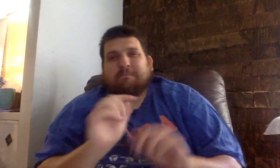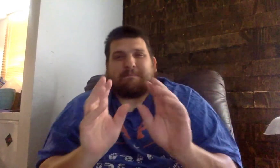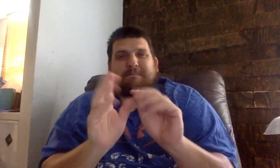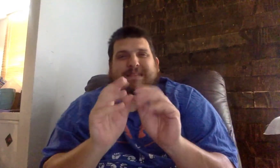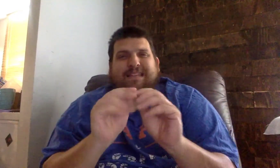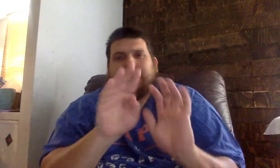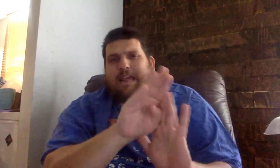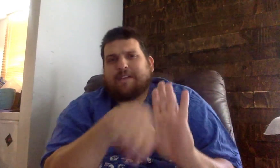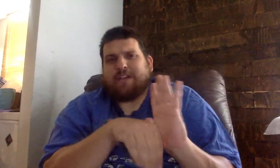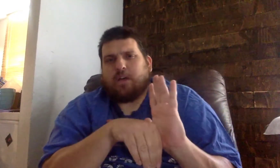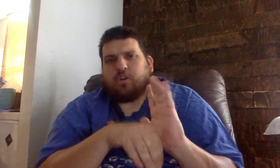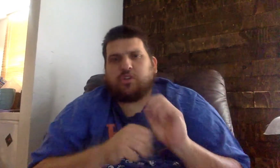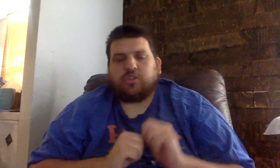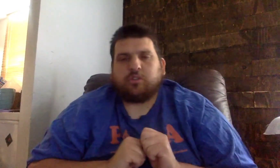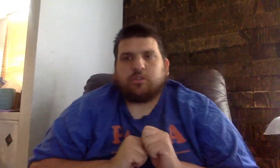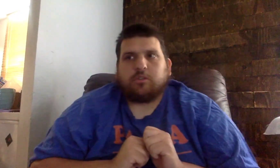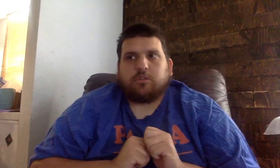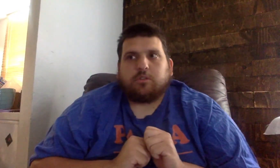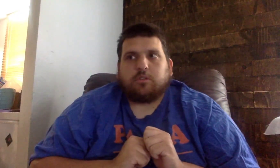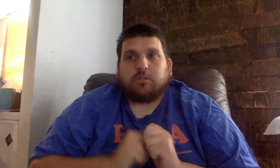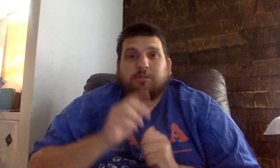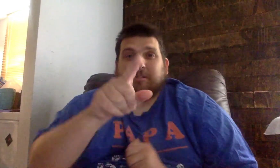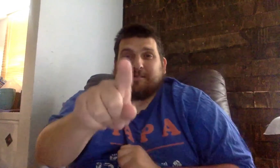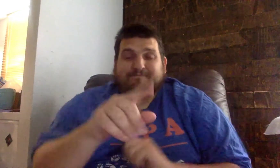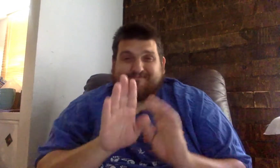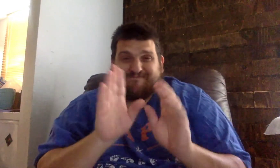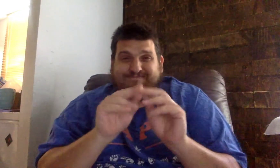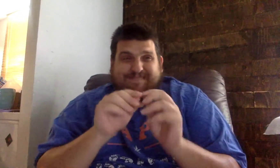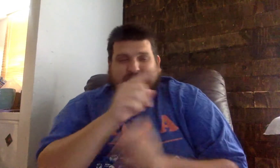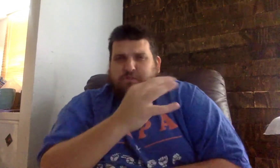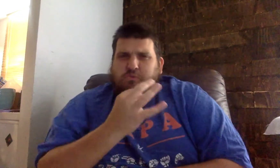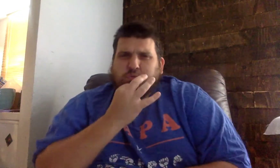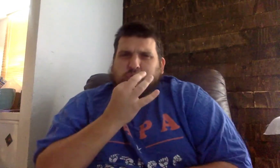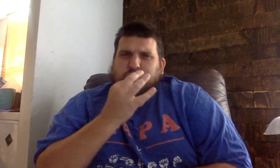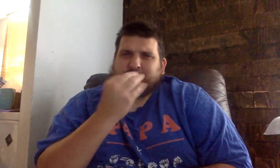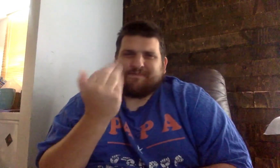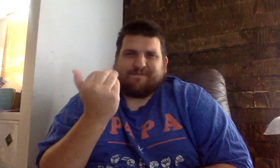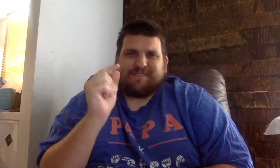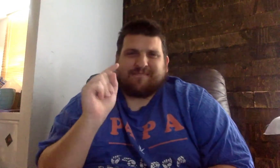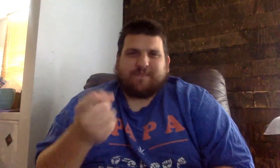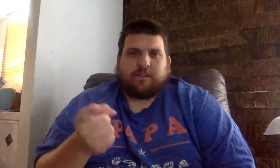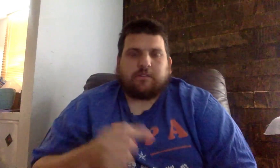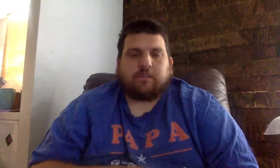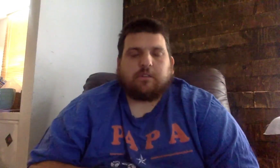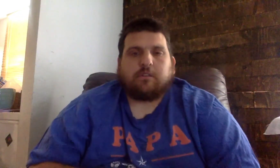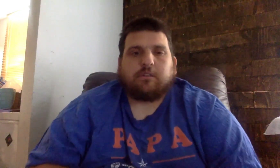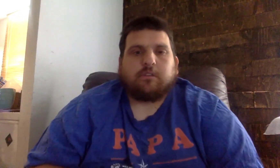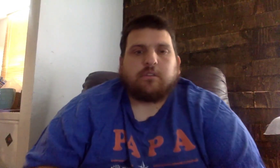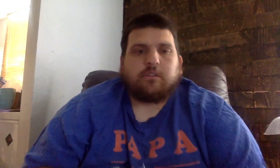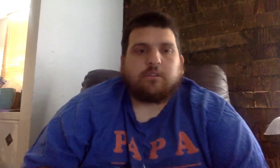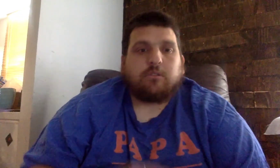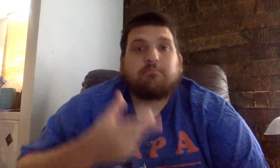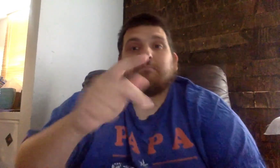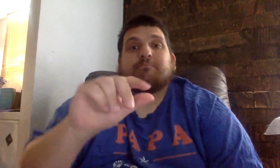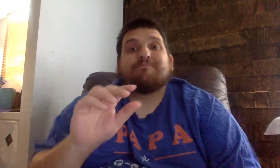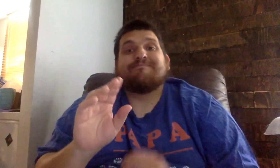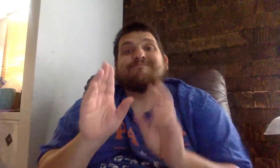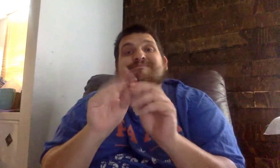I'm going to a meeting in half an hour. That meeting's going to be soon, in 15 minutes.